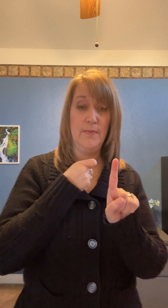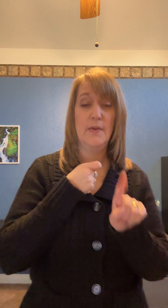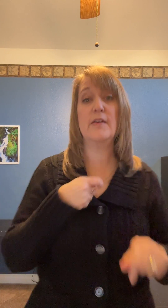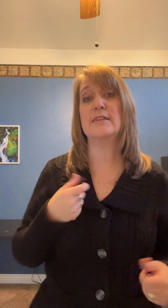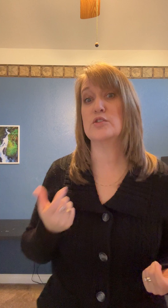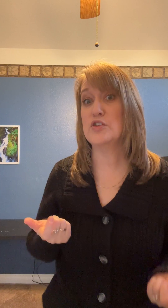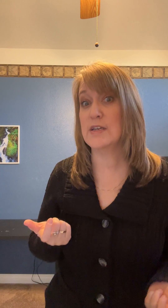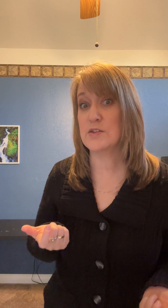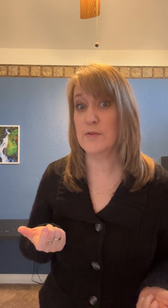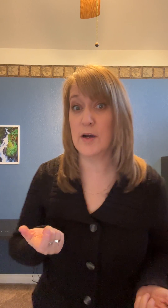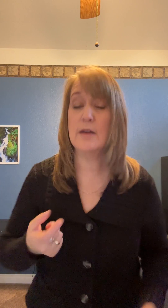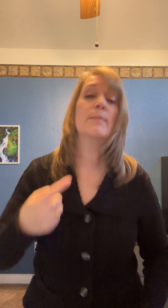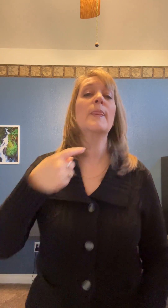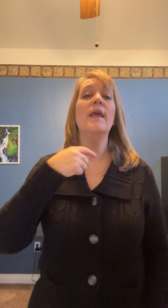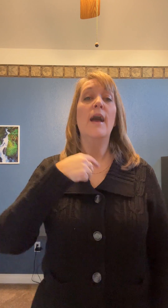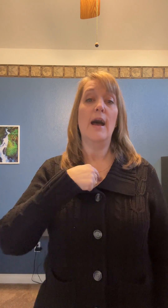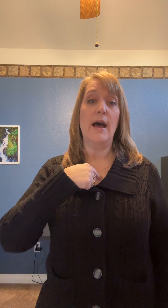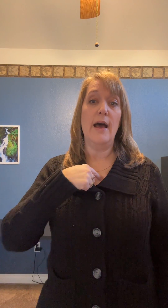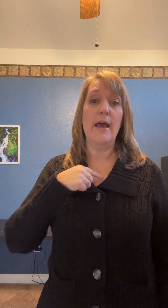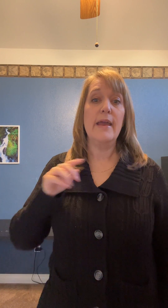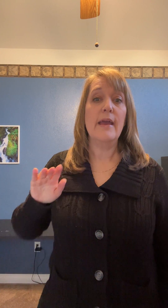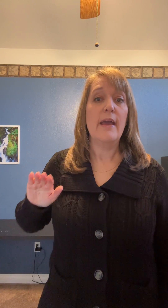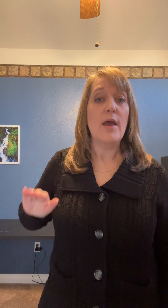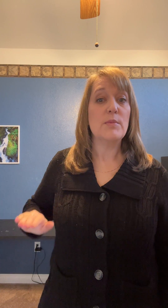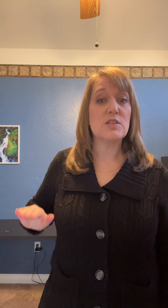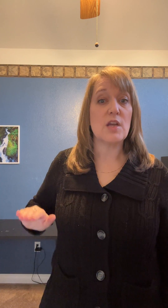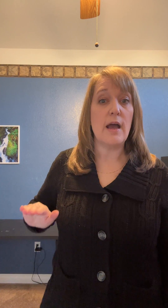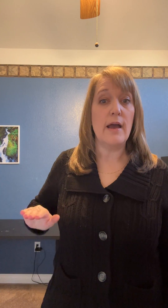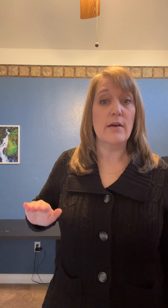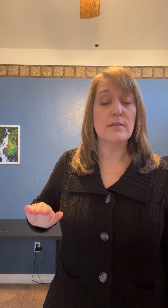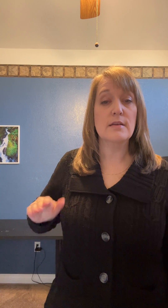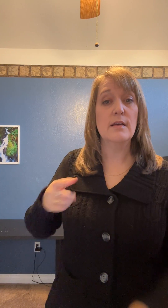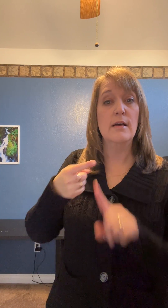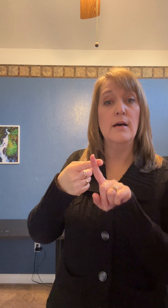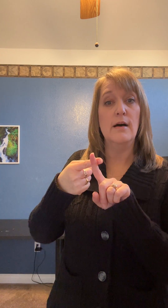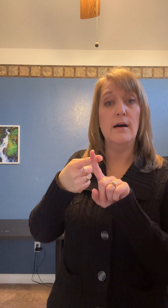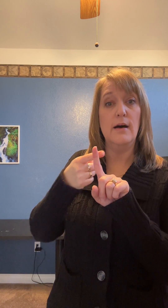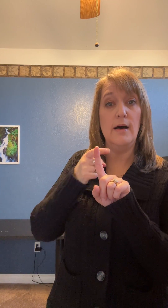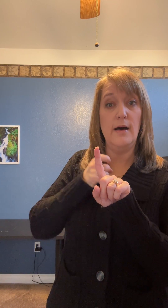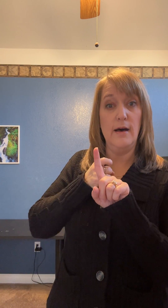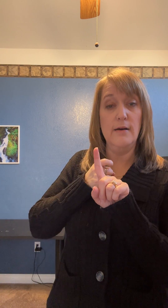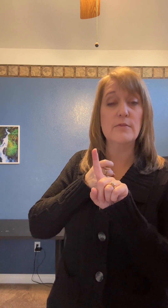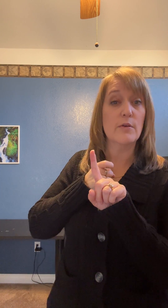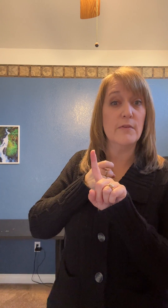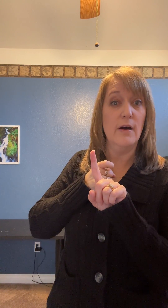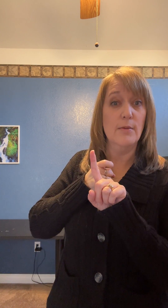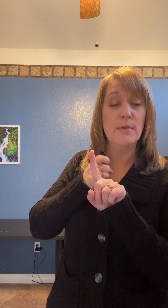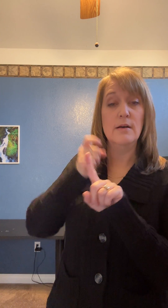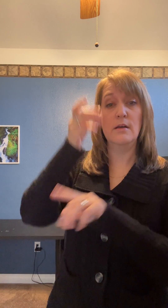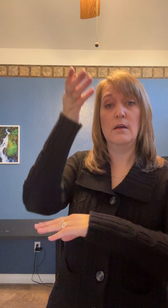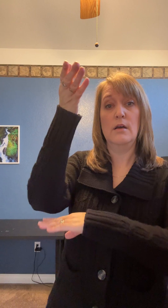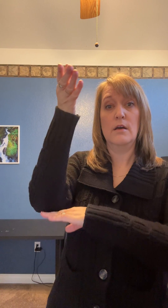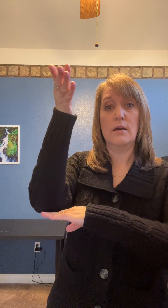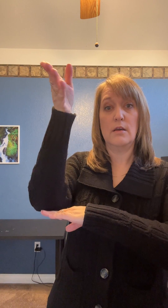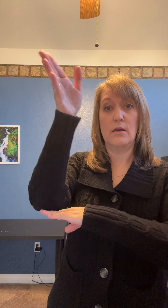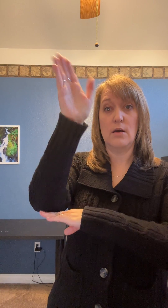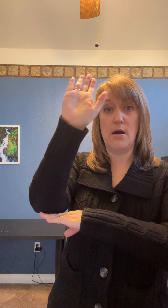All right, so let's do that so far. I am a child of or from